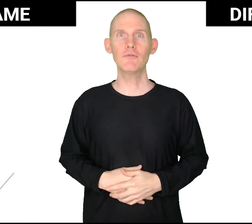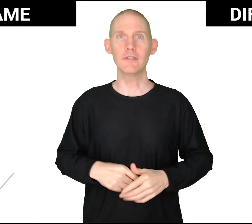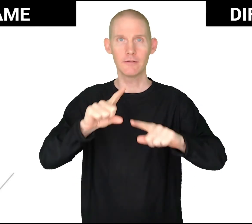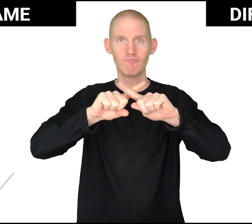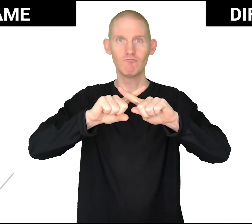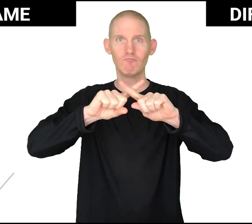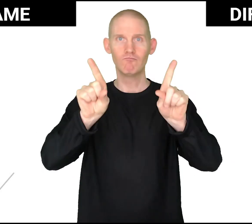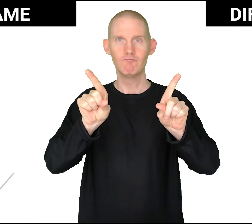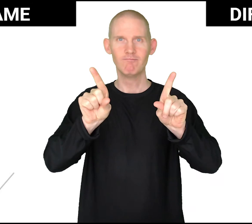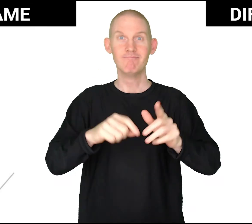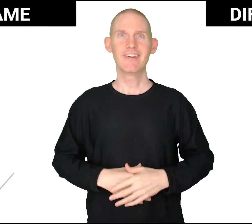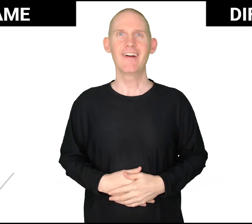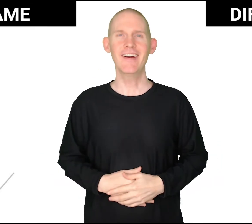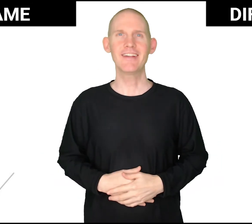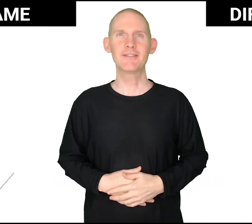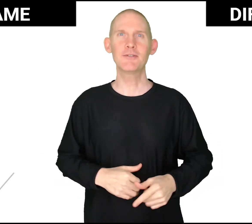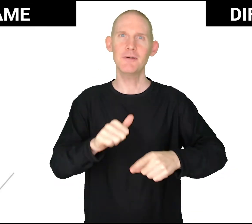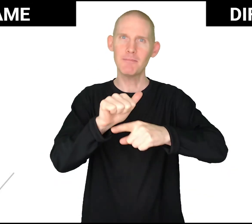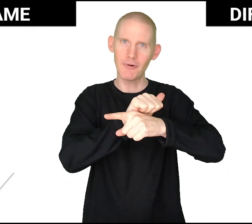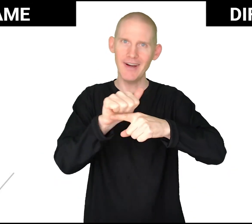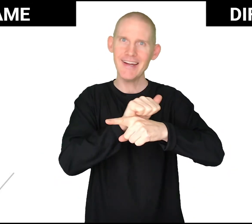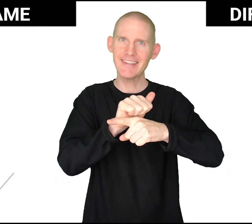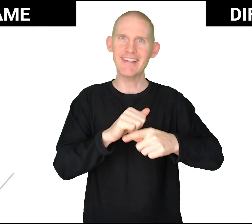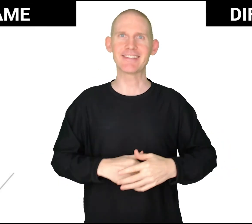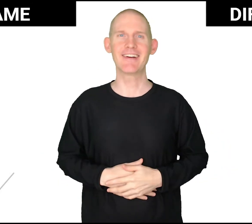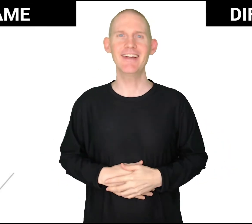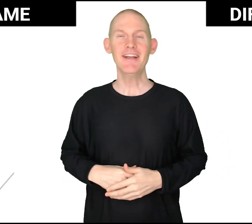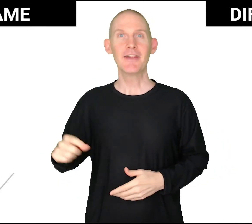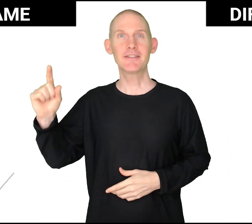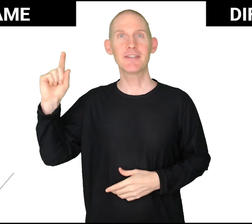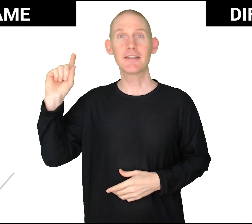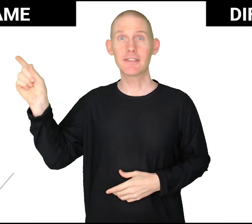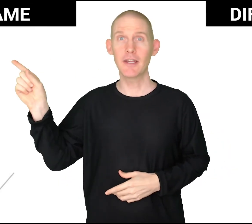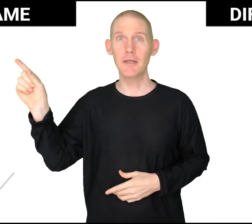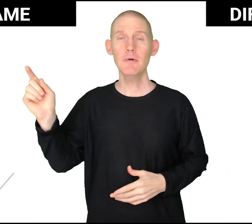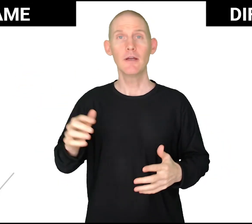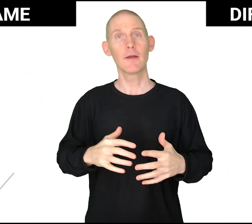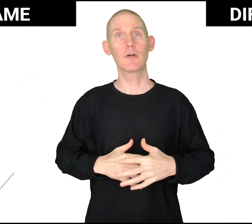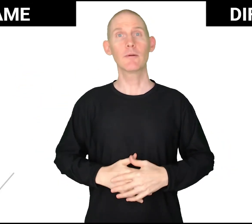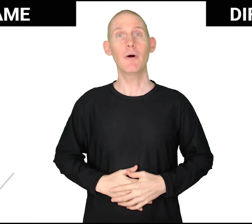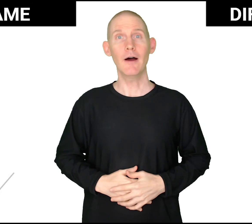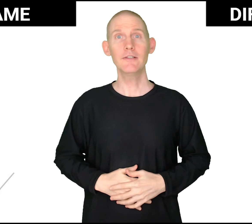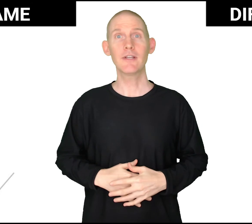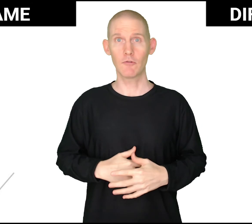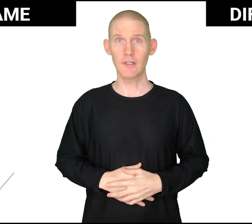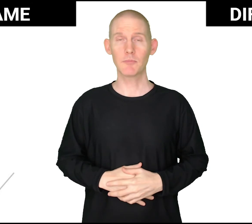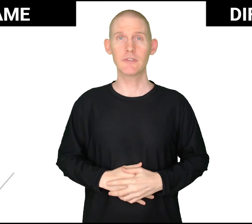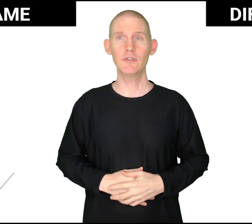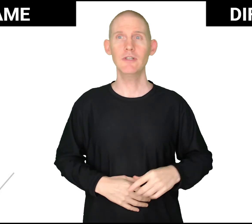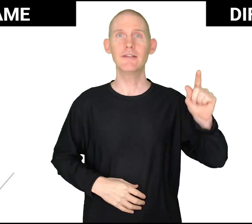different. All right, let's do some practice. All right, let's sign same and we're going to pause at the rest position and